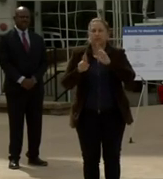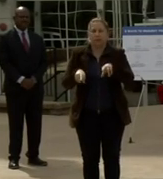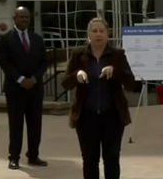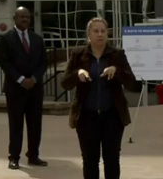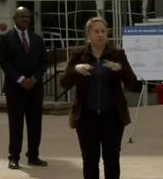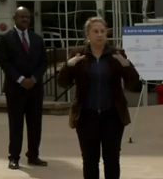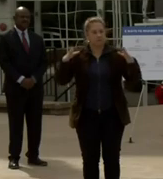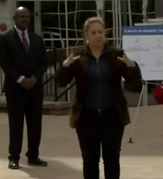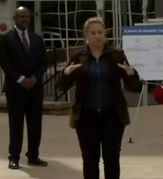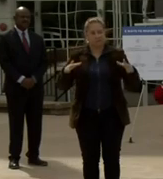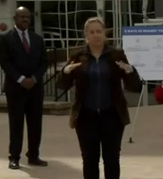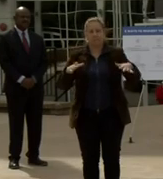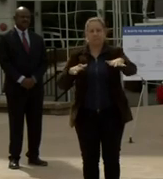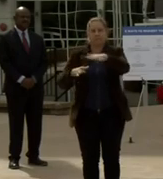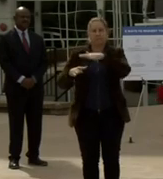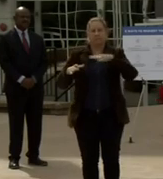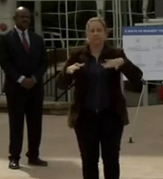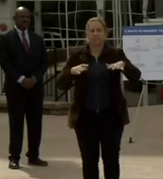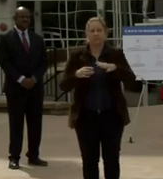Yes.